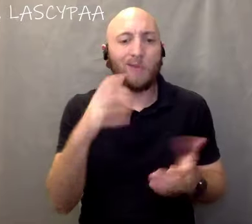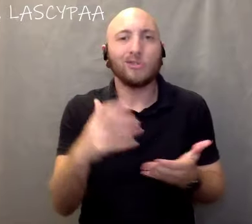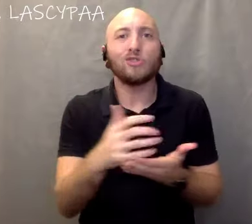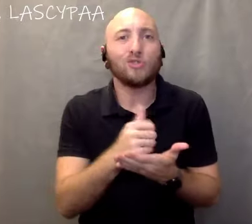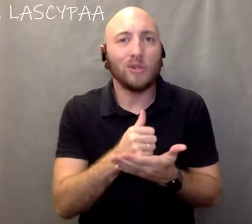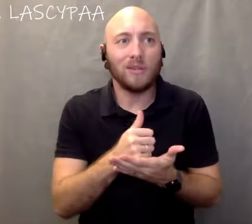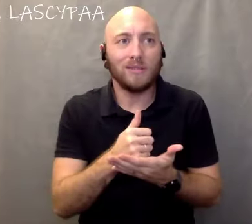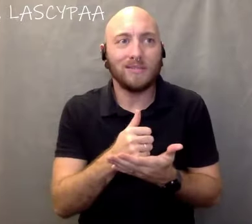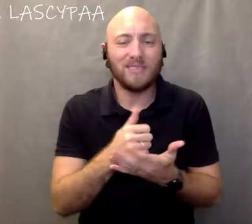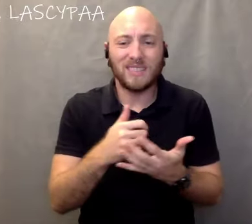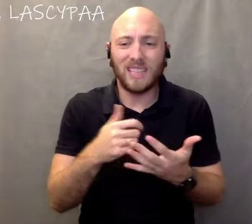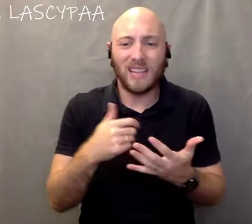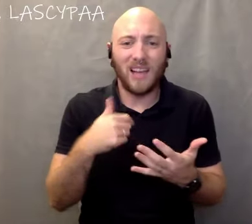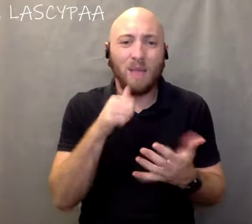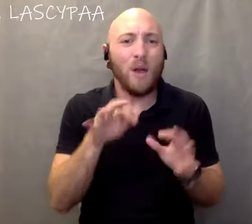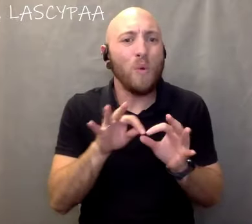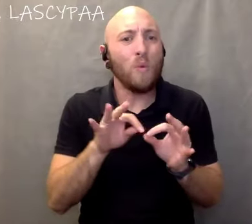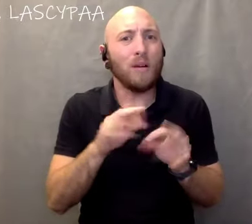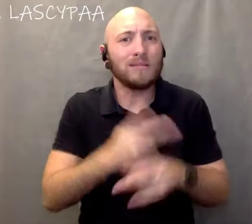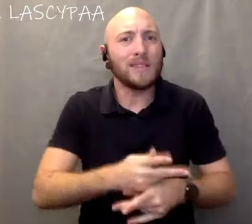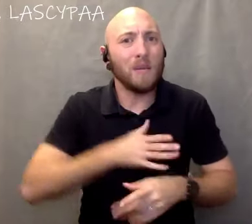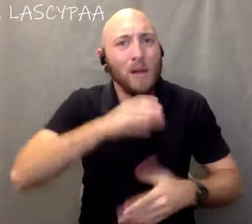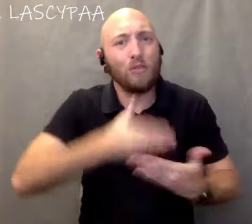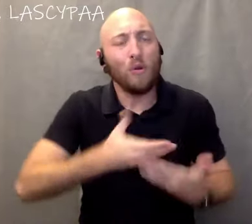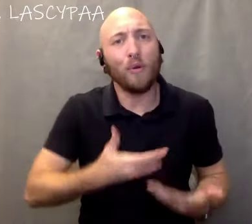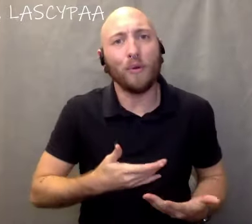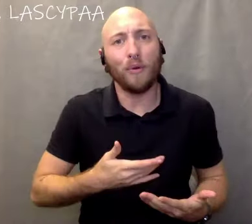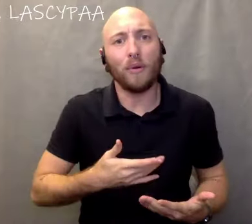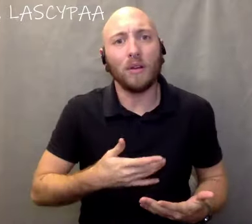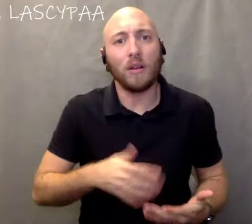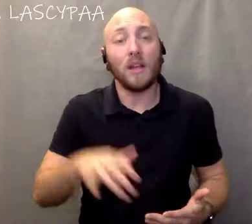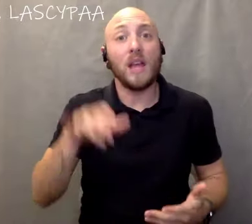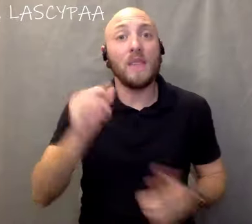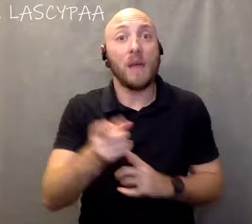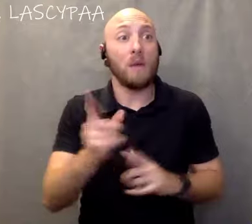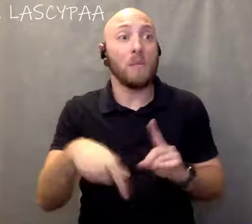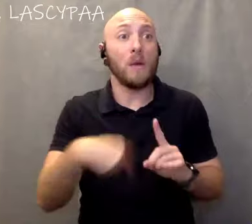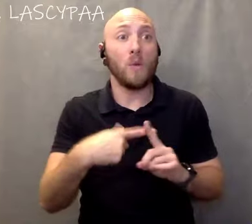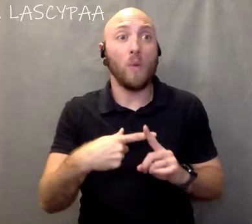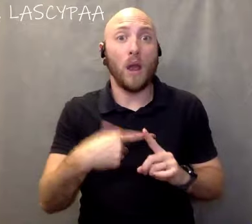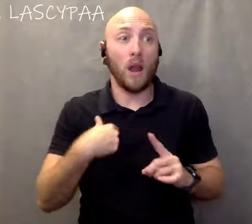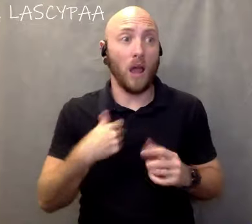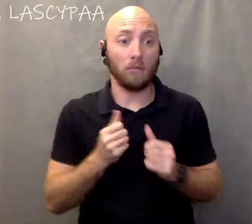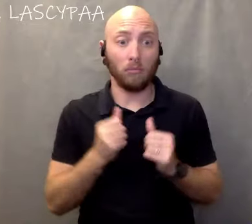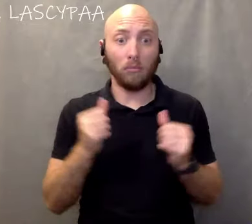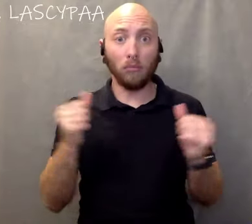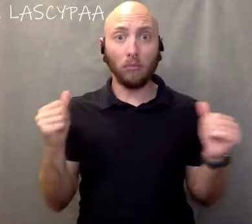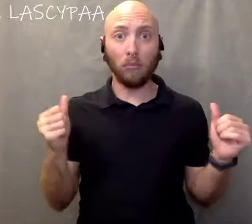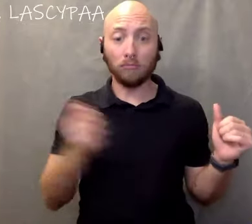And that was absolute vulnerability. That's what drove my addiction, because